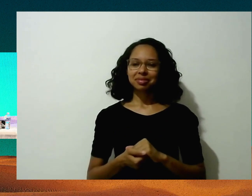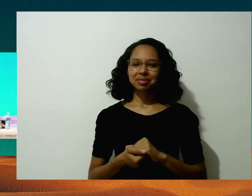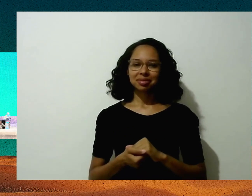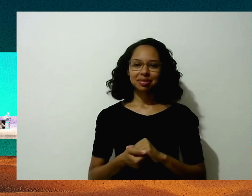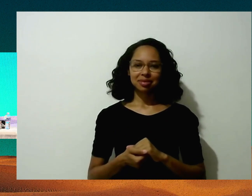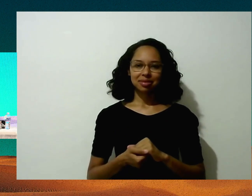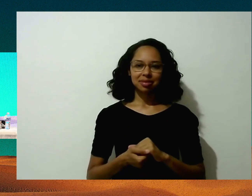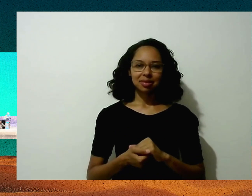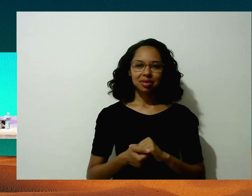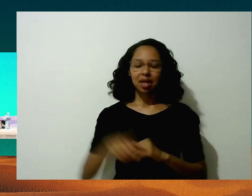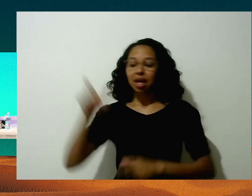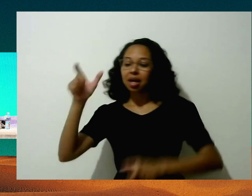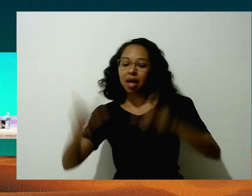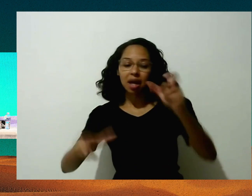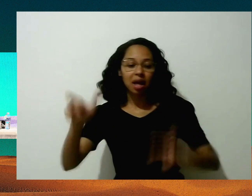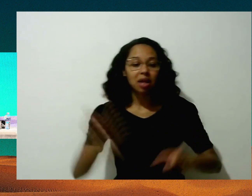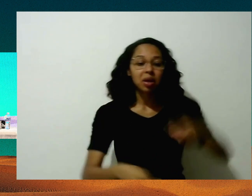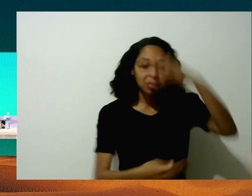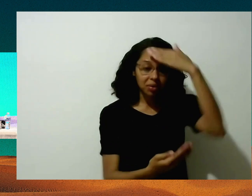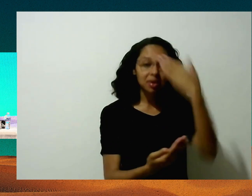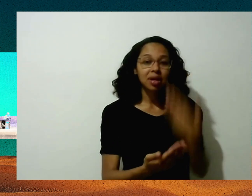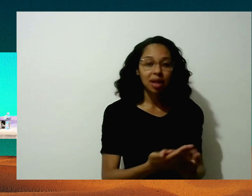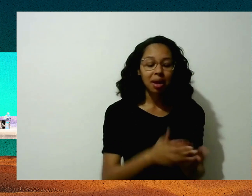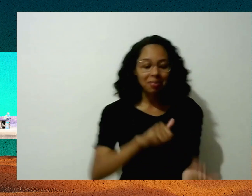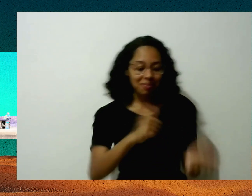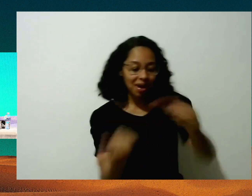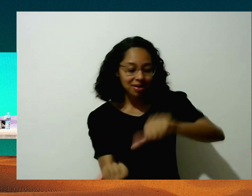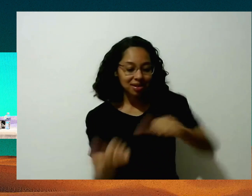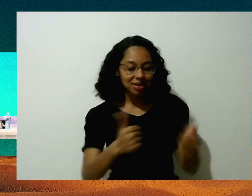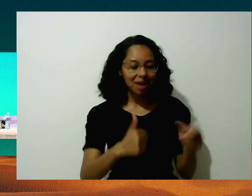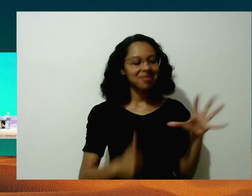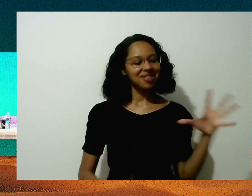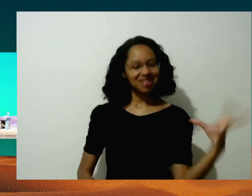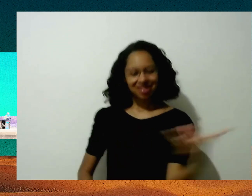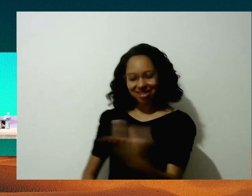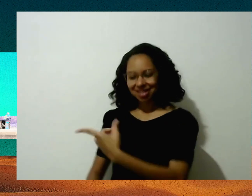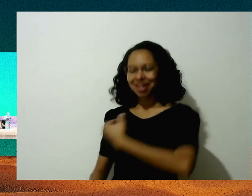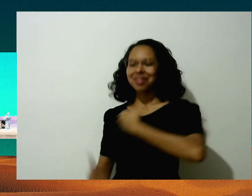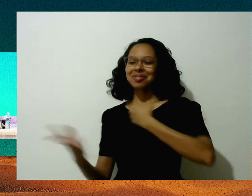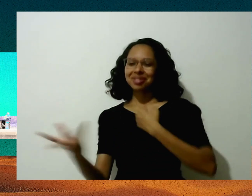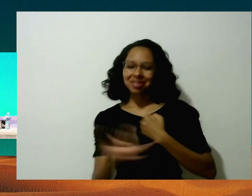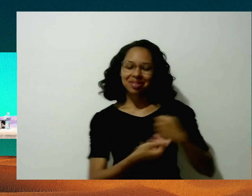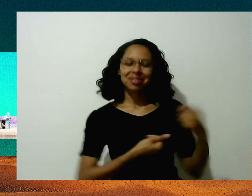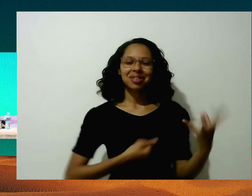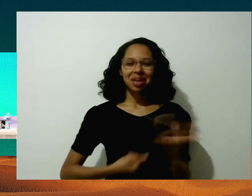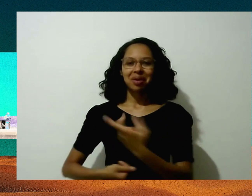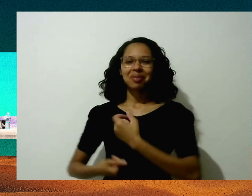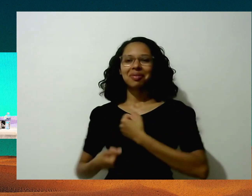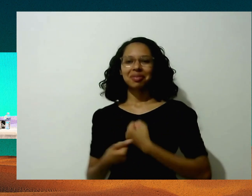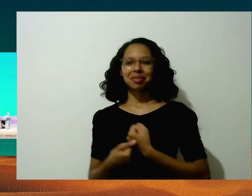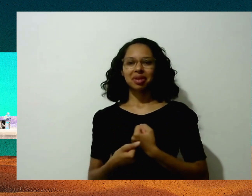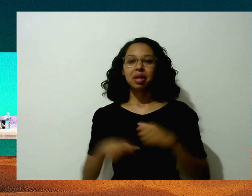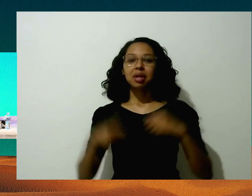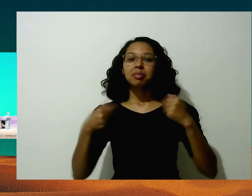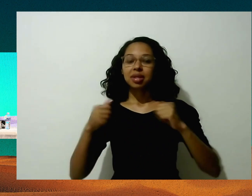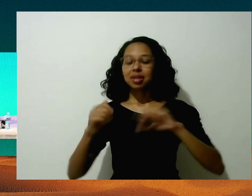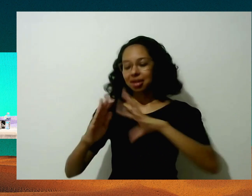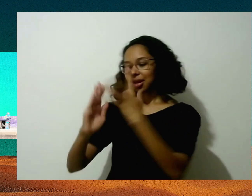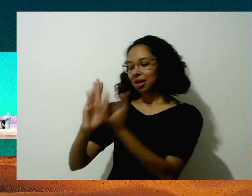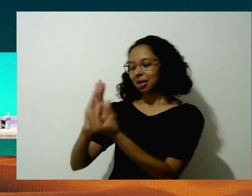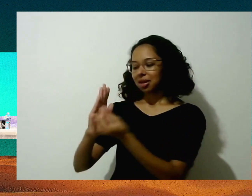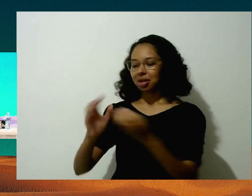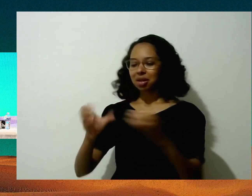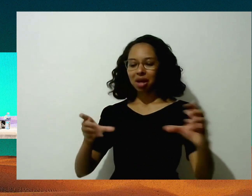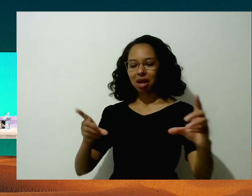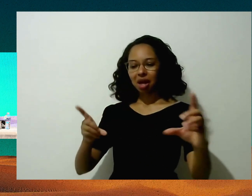e for batizado será salvo. Aqui diz, irmão, não só crer, mas é ser colocado para dentro do corpo de Cristo. He says that